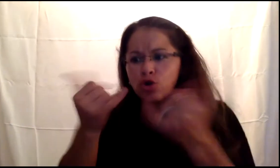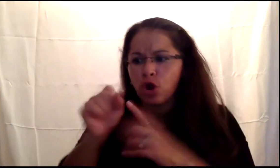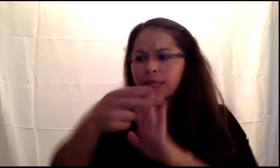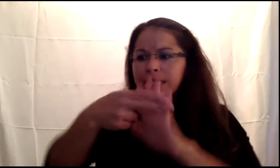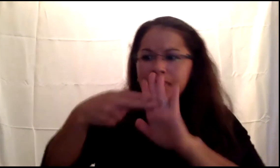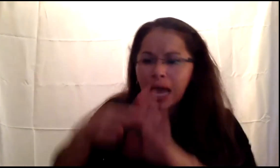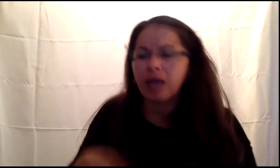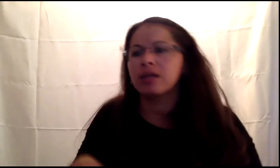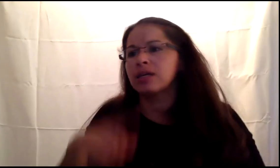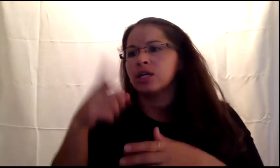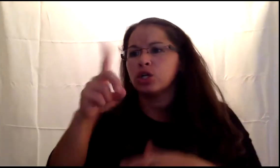not attorneys or immigration,